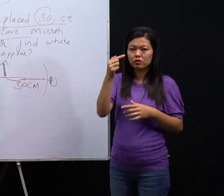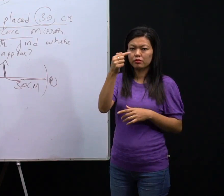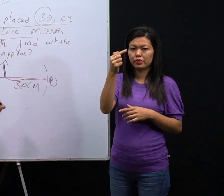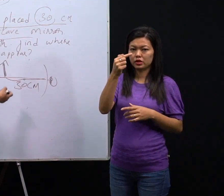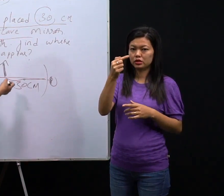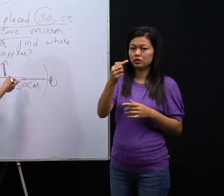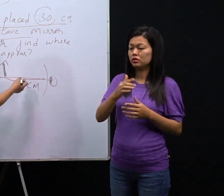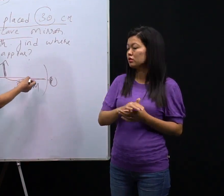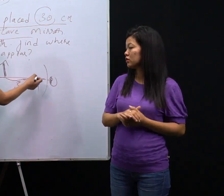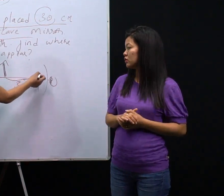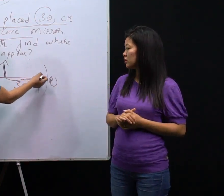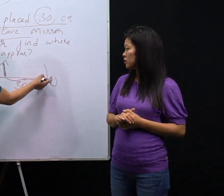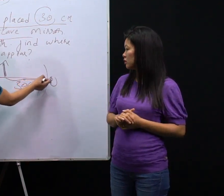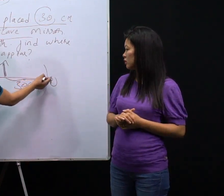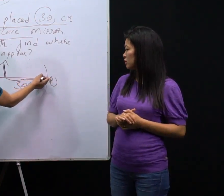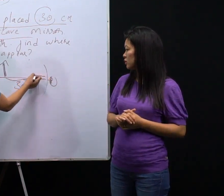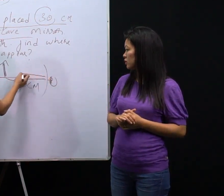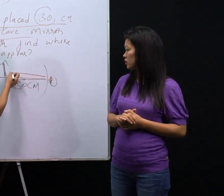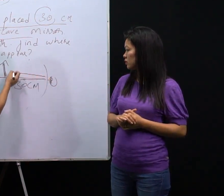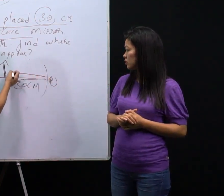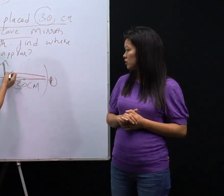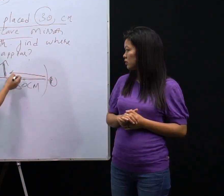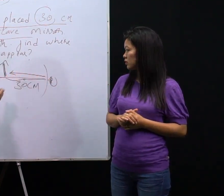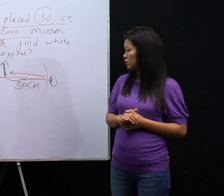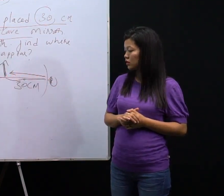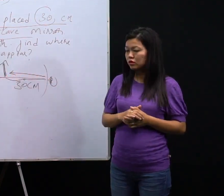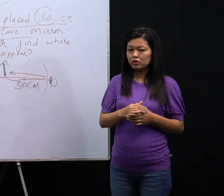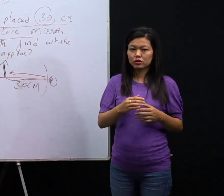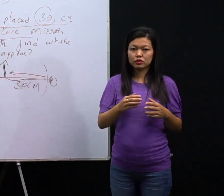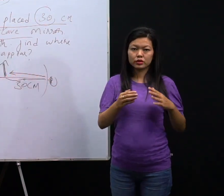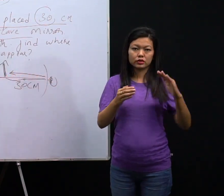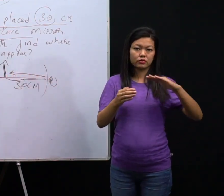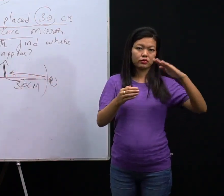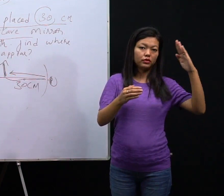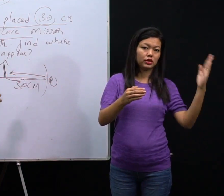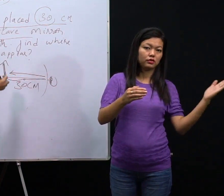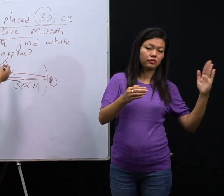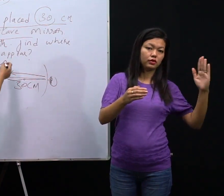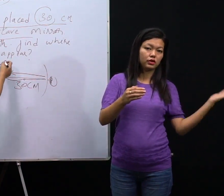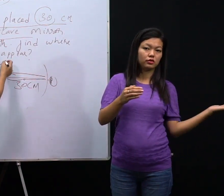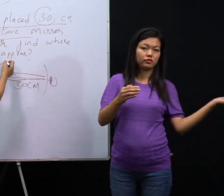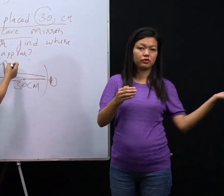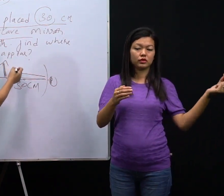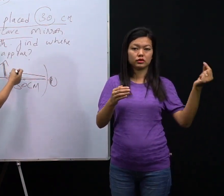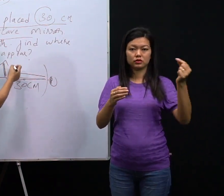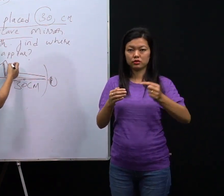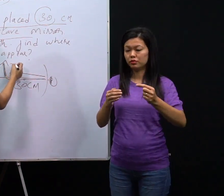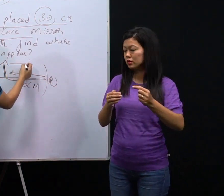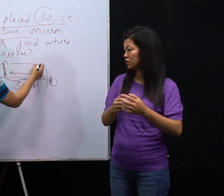minus. So students, see, this is coming from this direction, right? And then I said